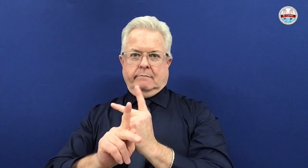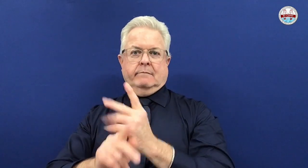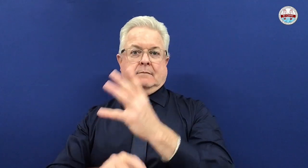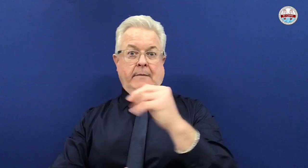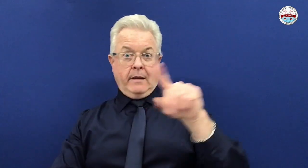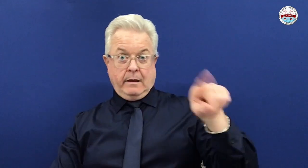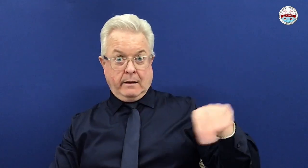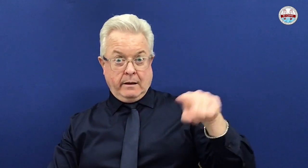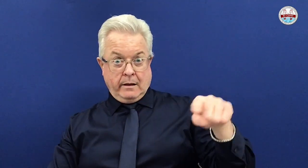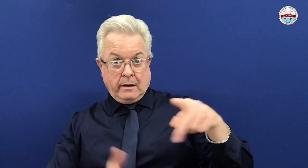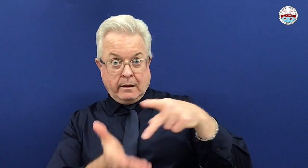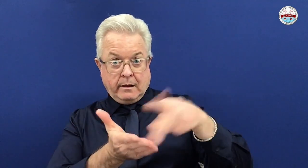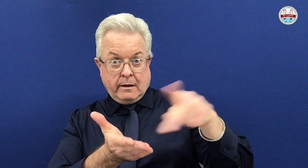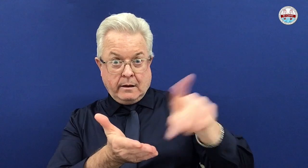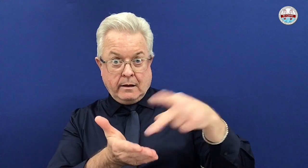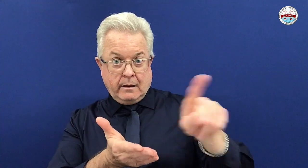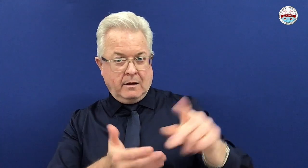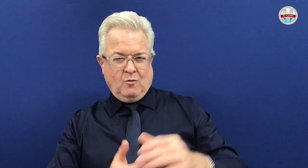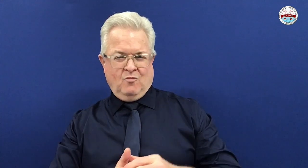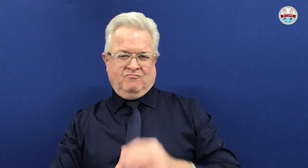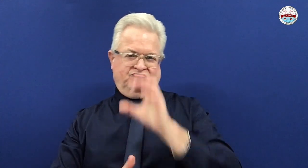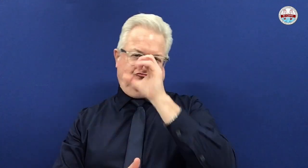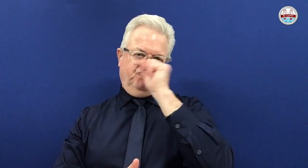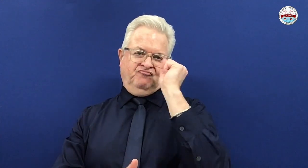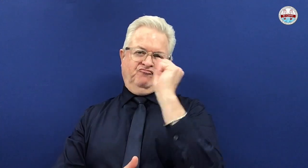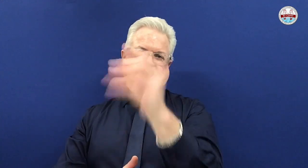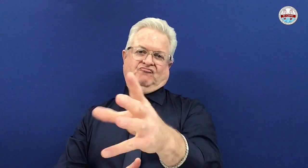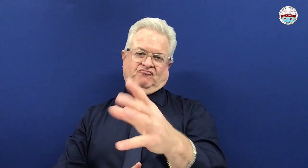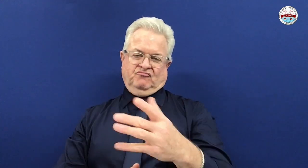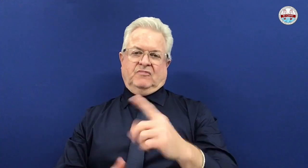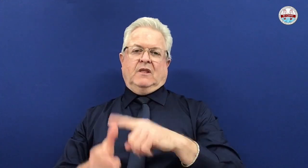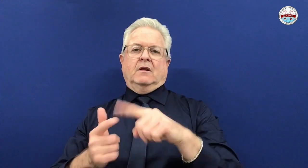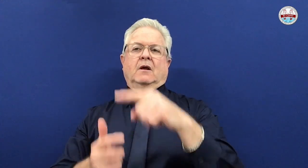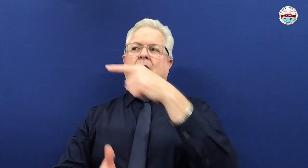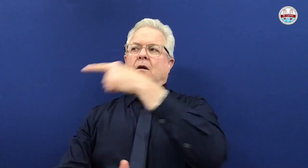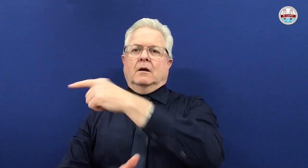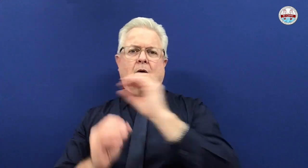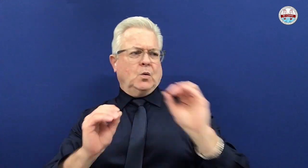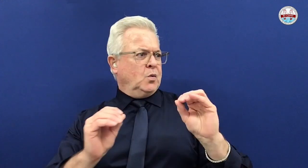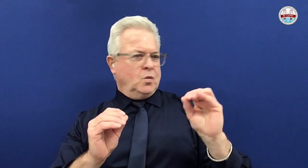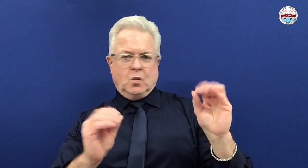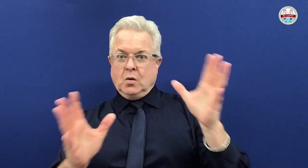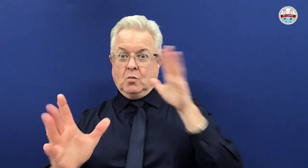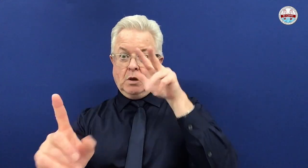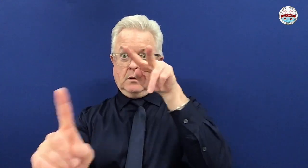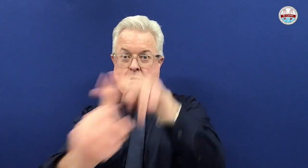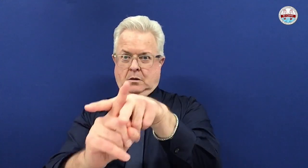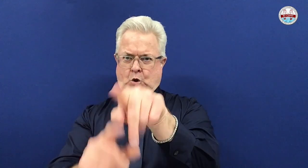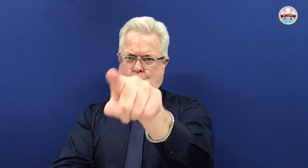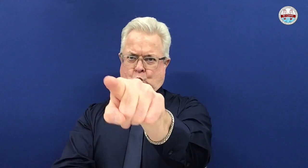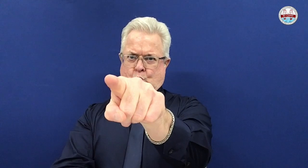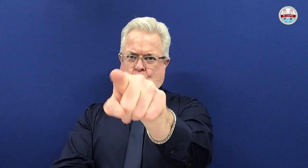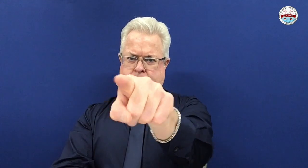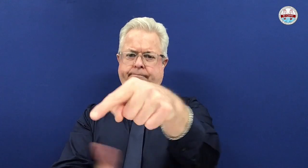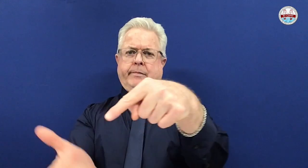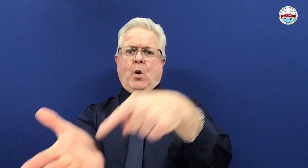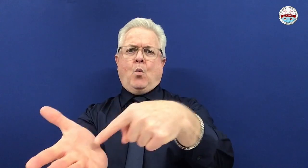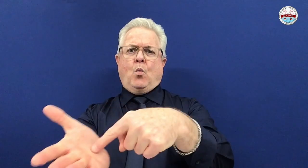got a loan, and they're not paying that loan, they're ignoring it. It applies to you because